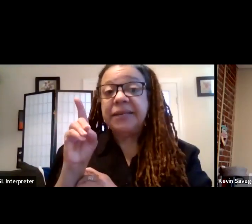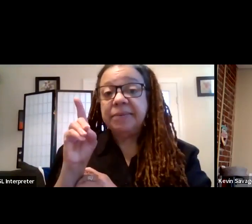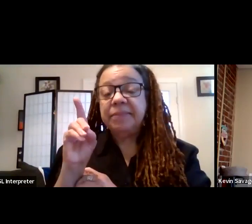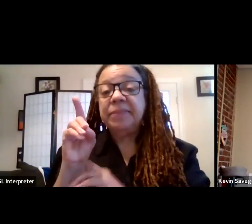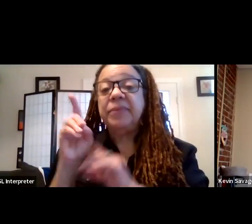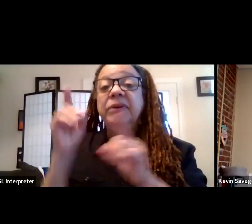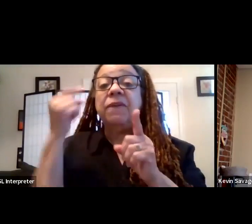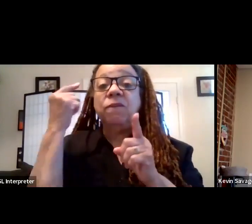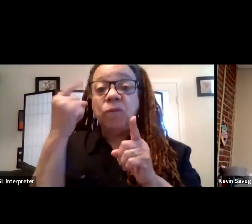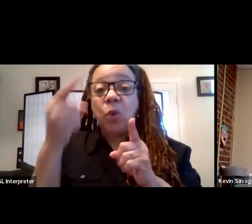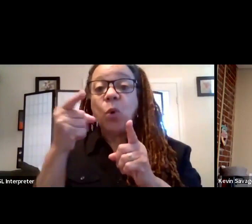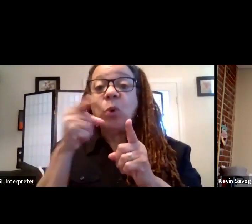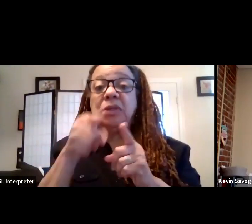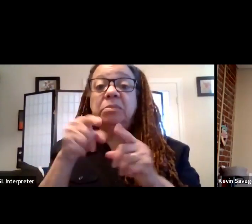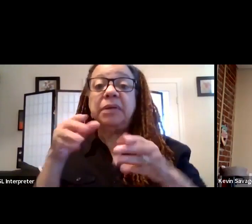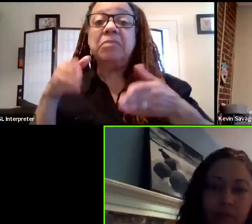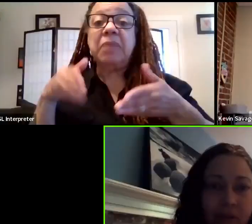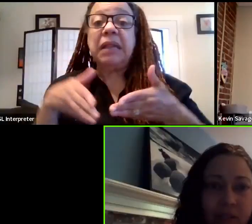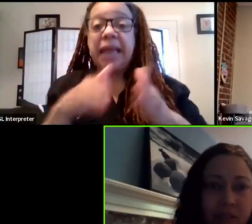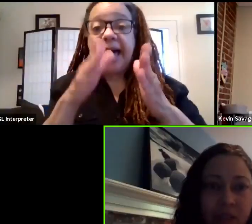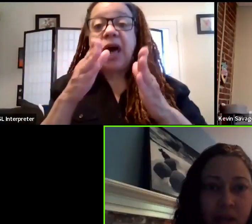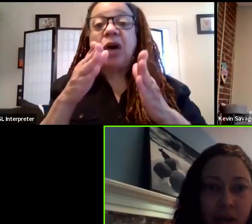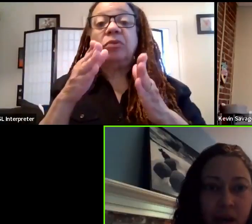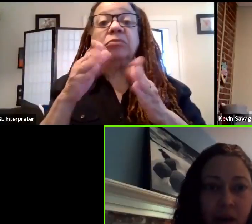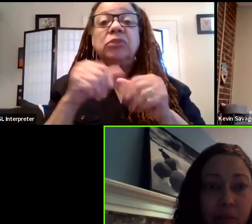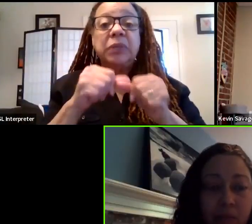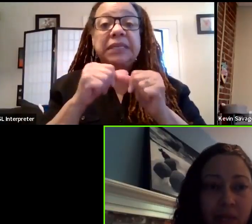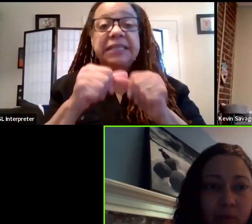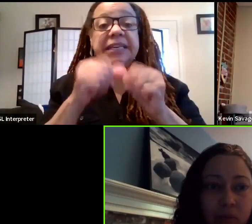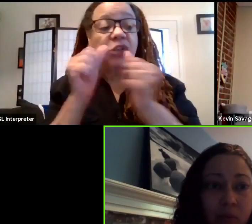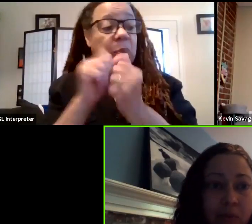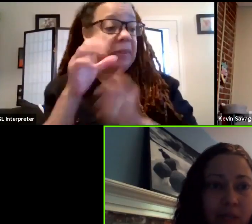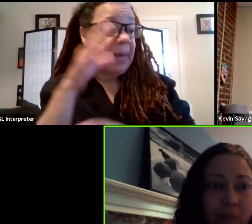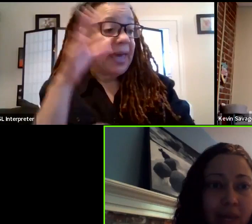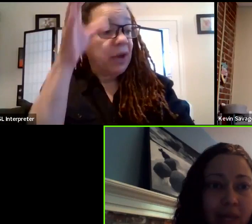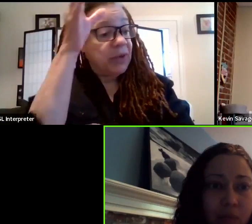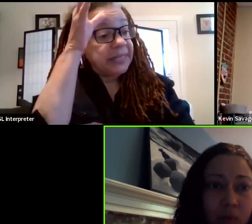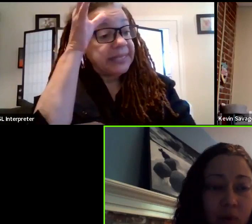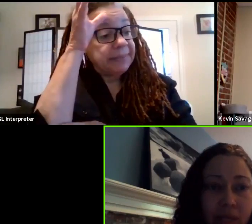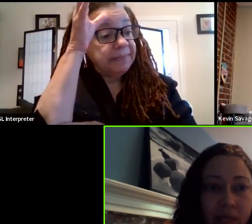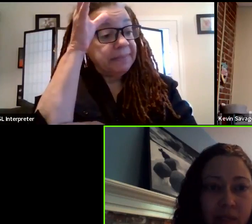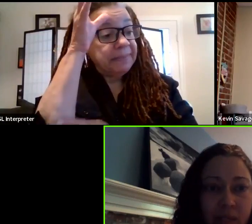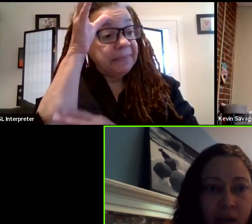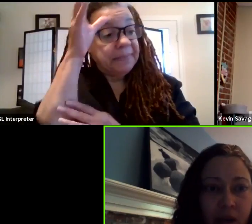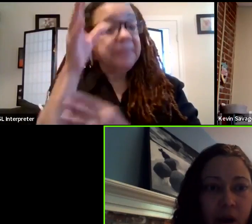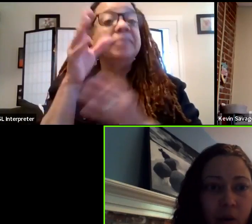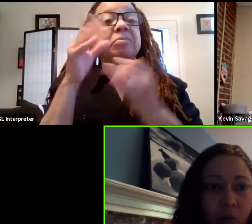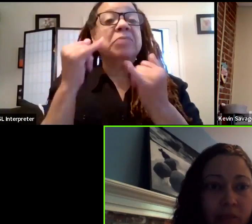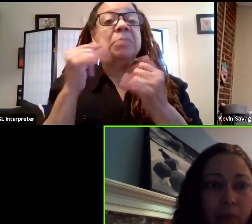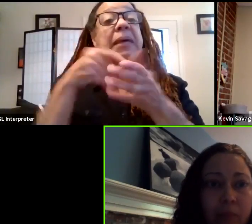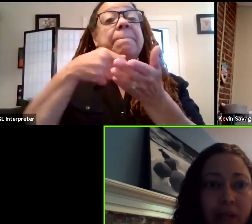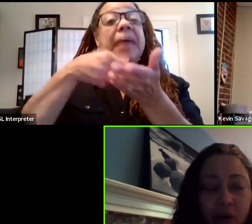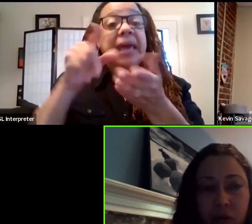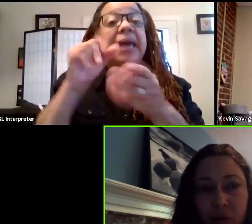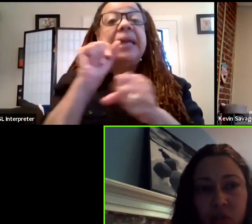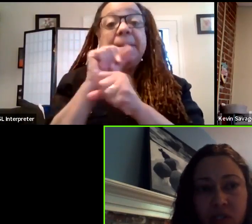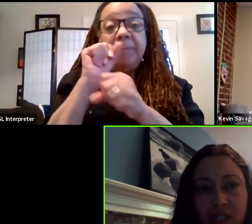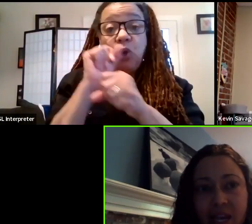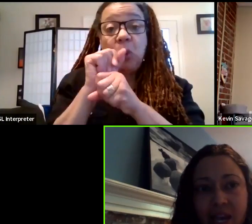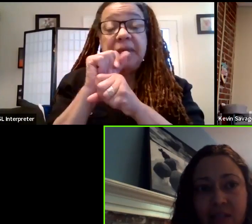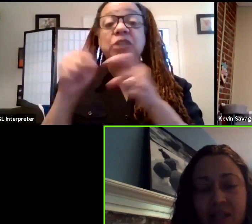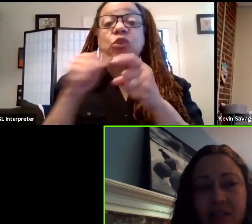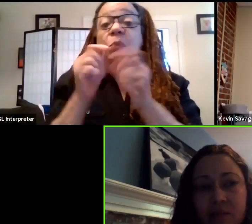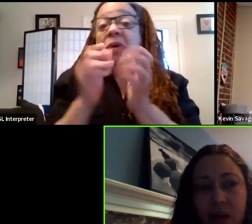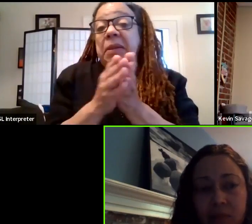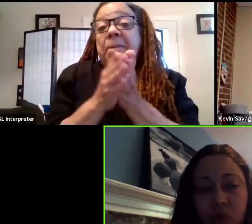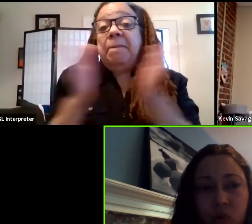for it to be allowed to continue to have parents be able to be paid employees when the public health